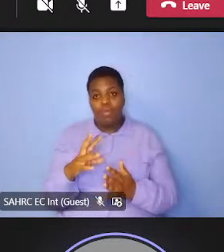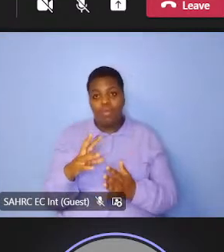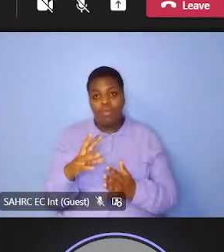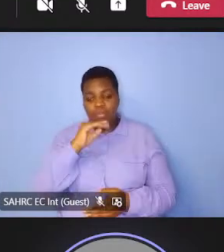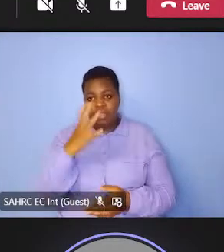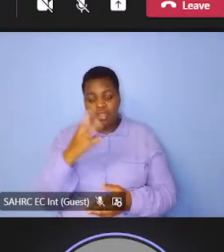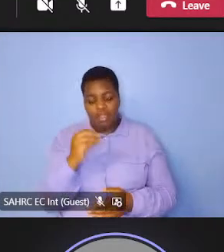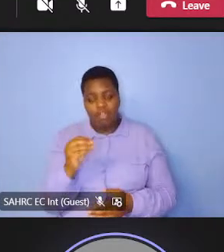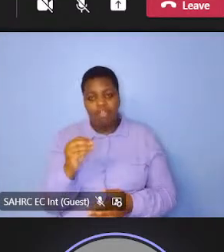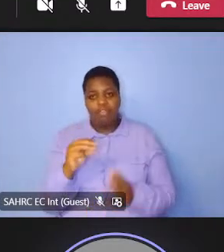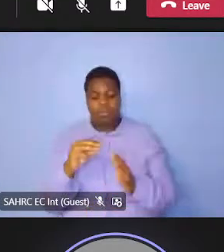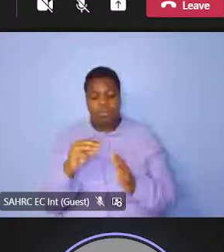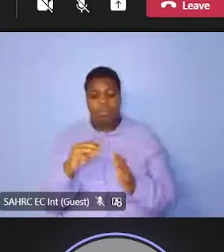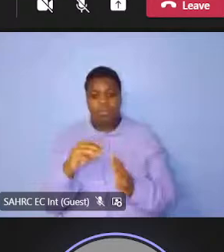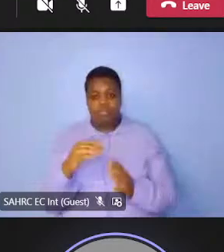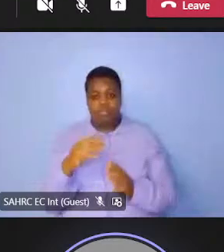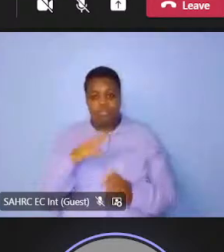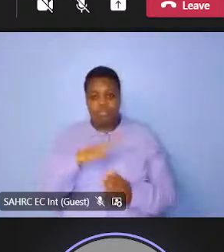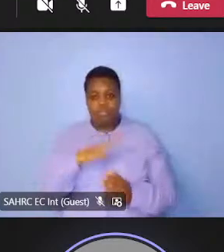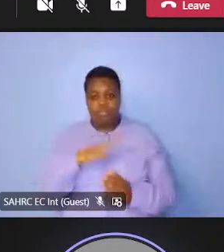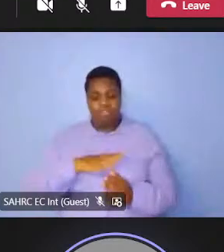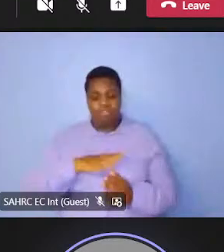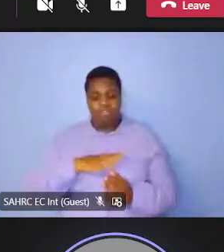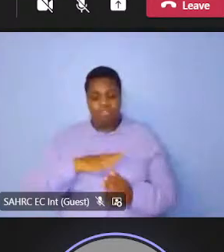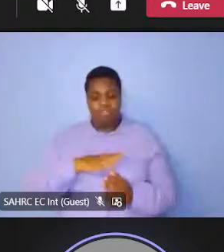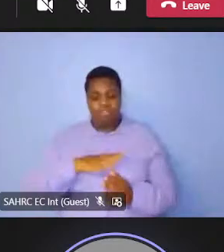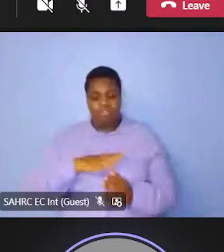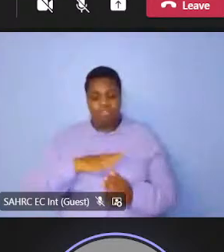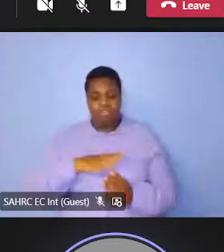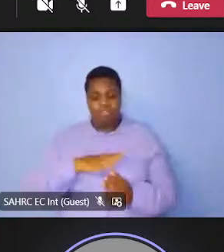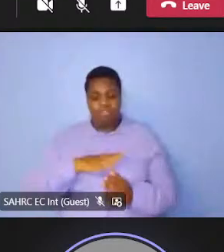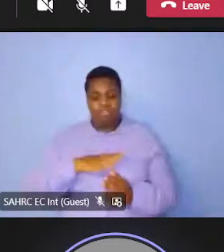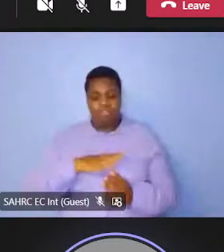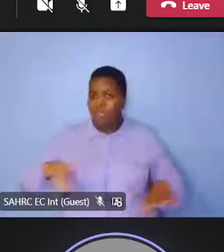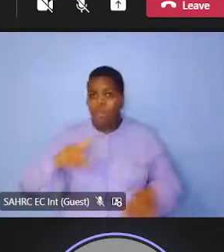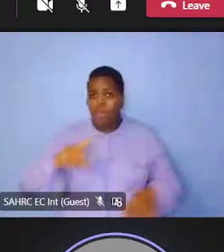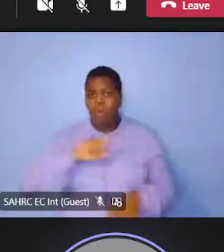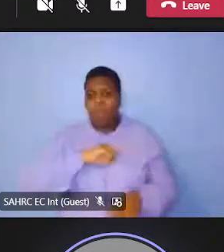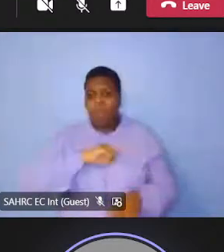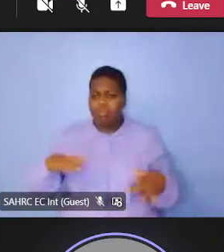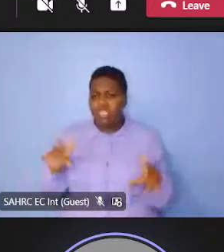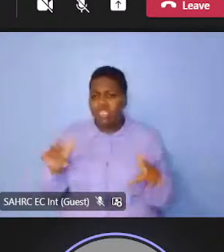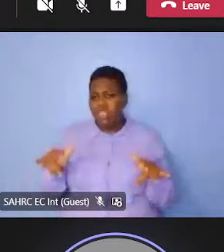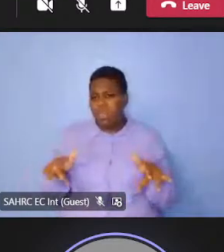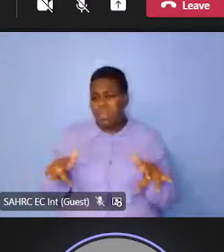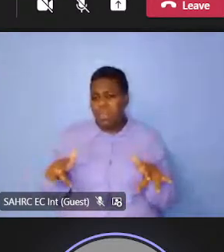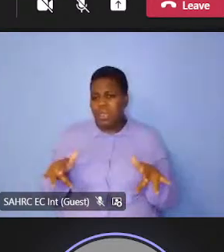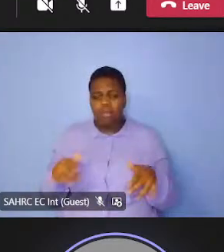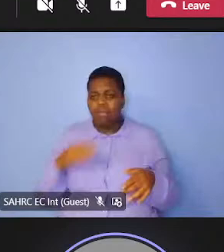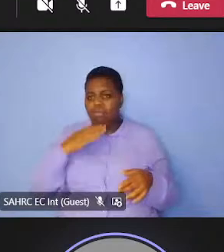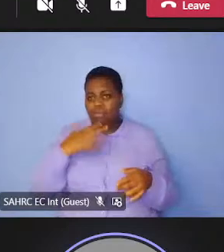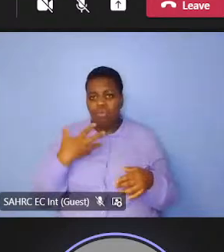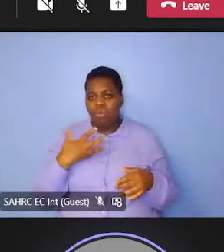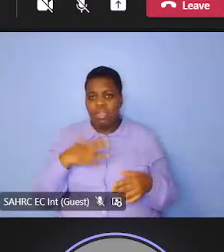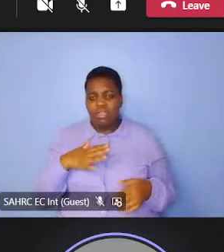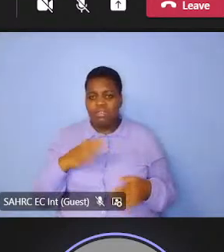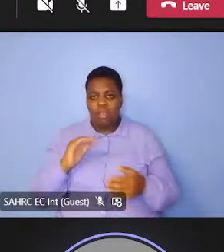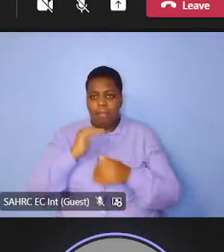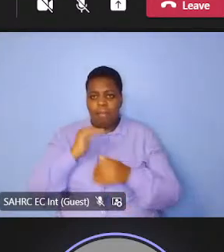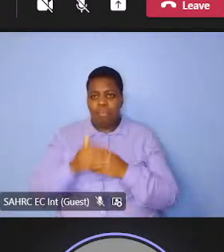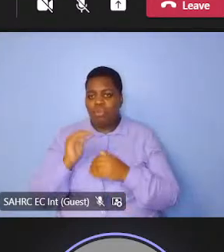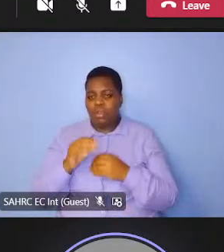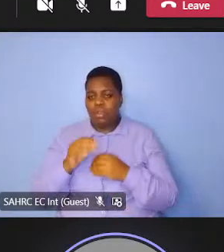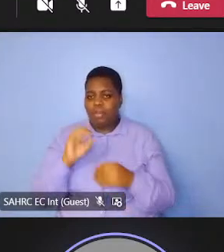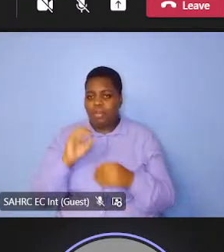learner say that she's not comfortable to wear a skirt because the skirt is too short and she feels that the skirt does not protect her enough,